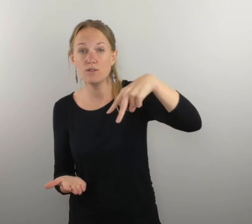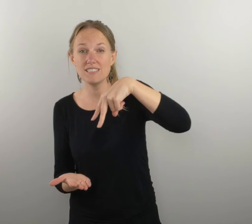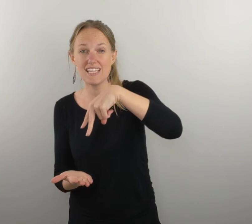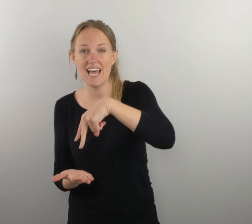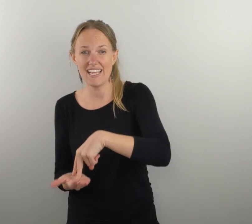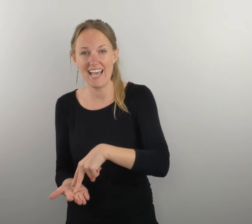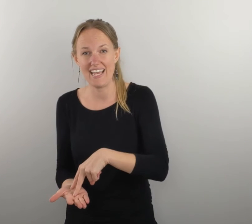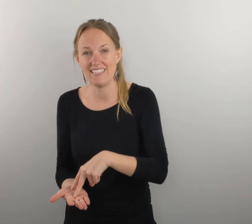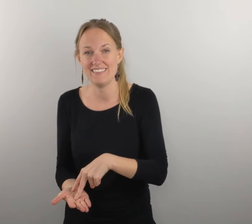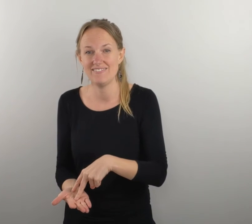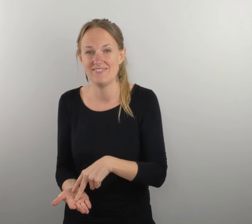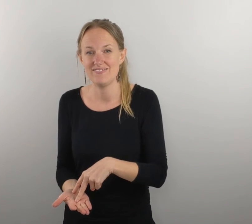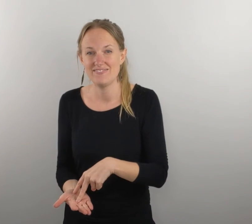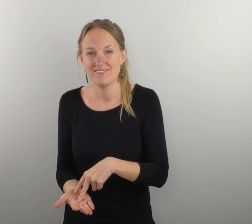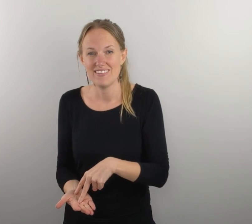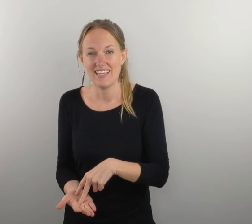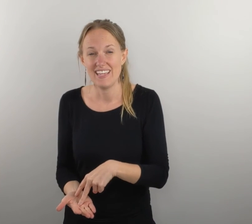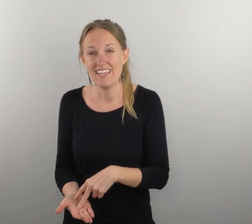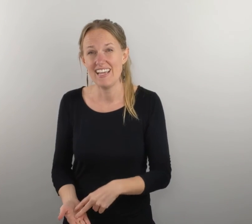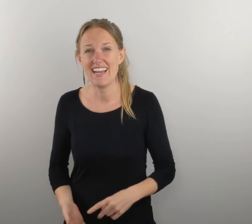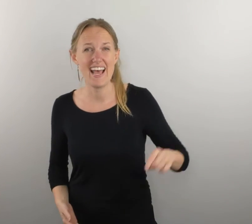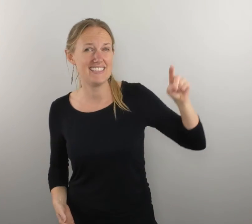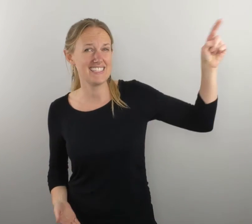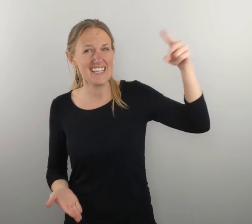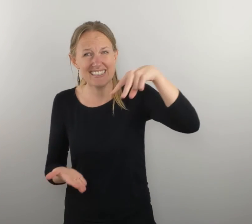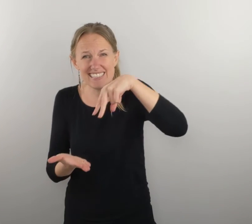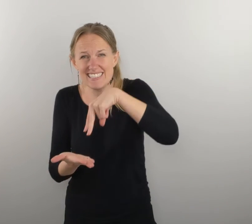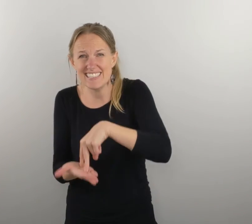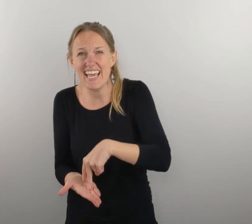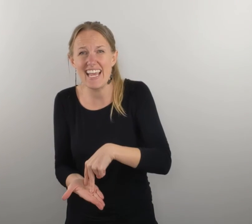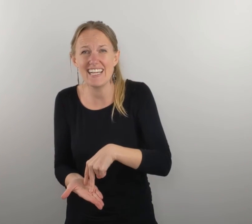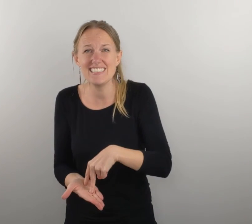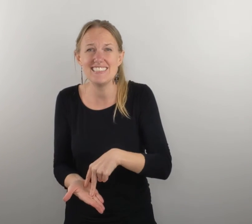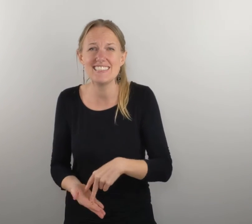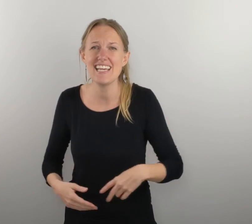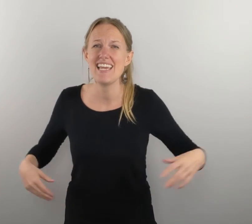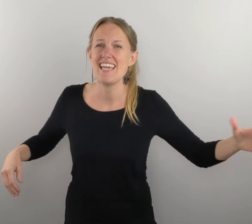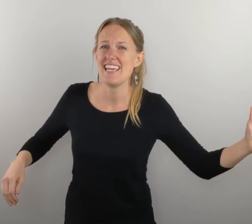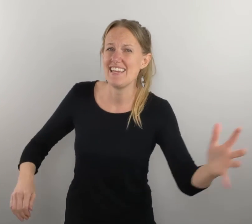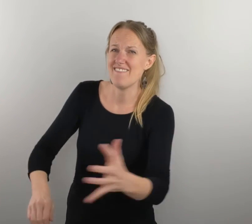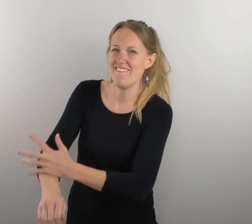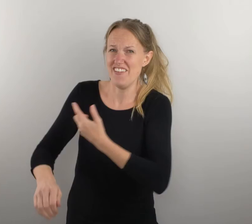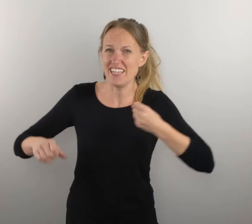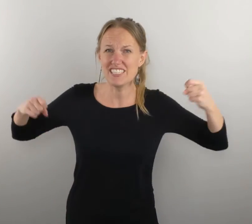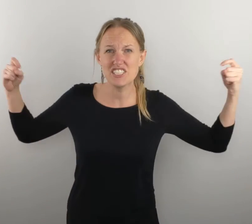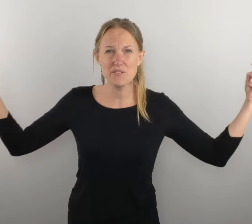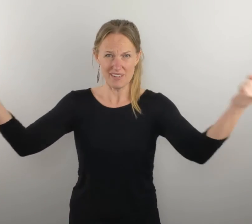rose again. Okay? And as he stands in